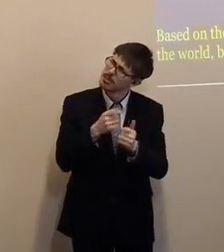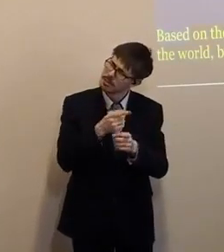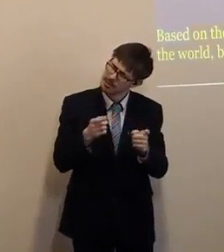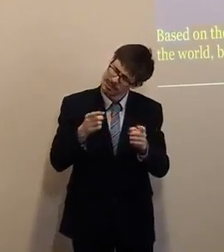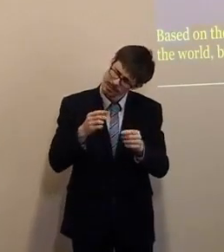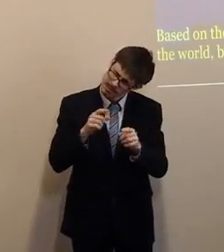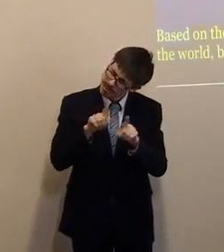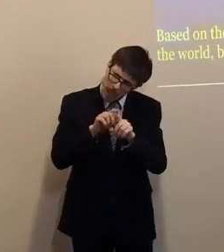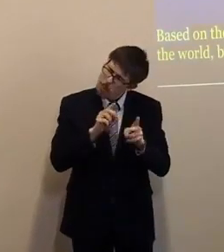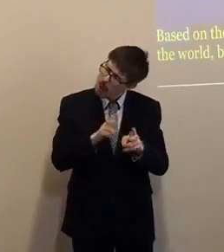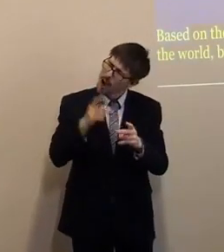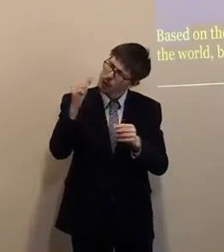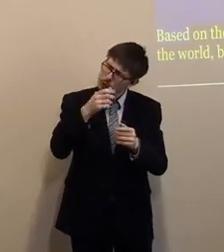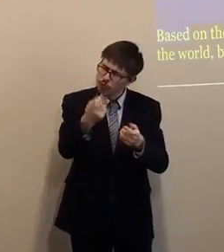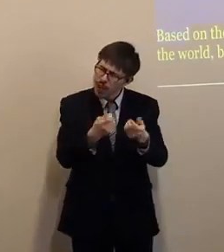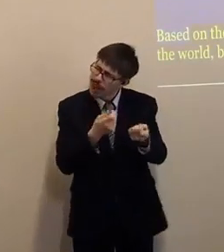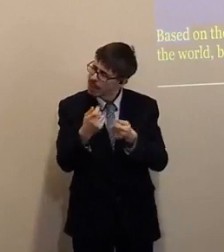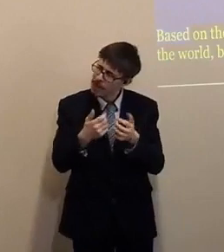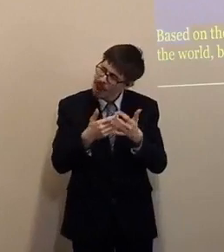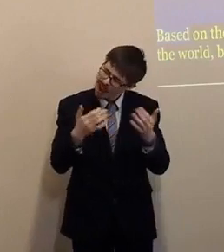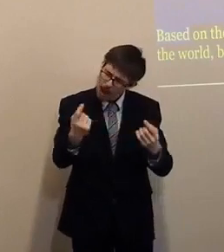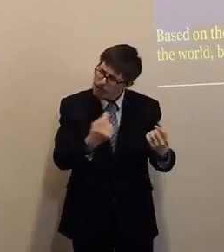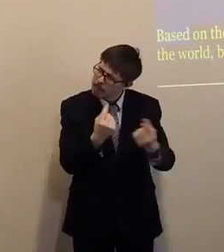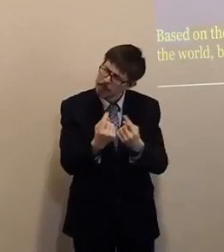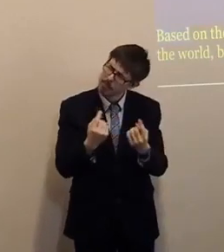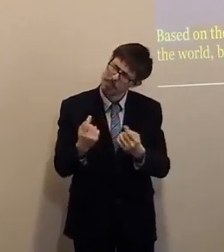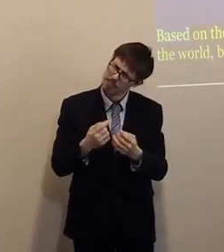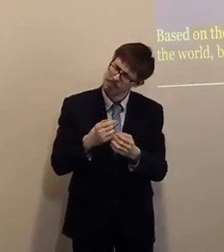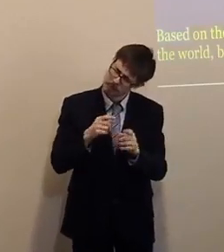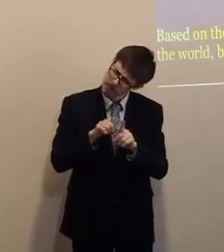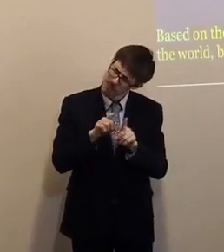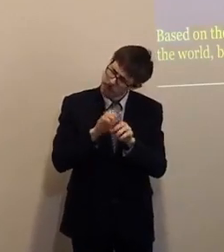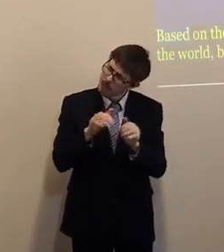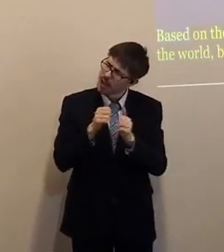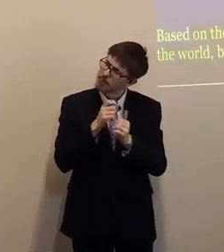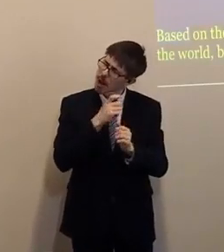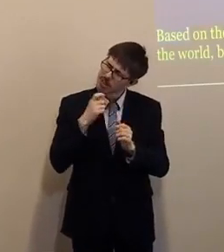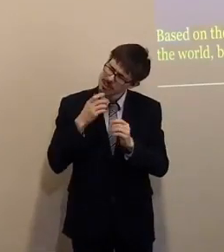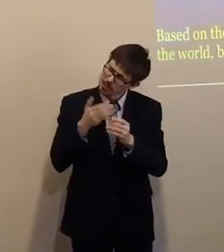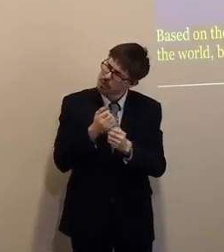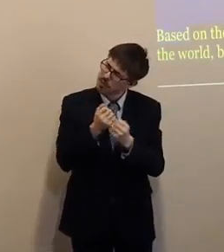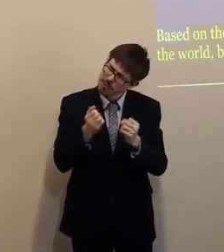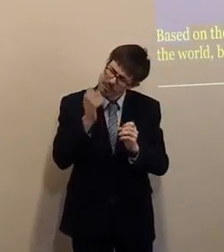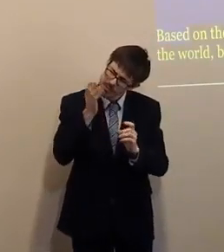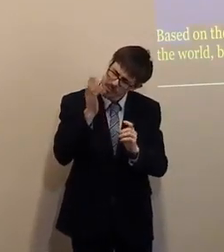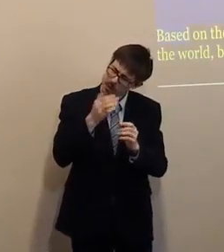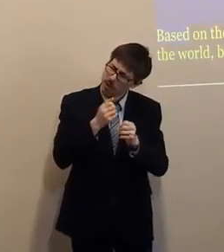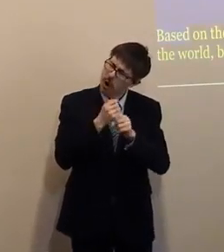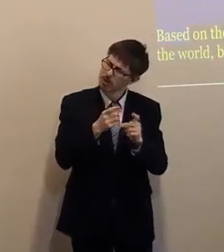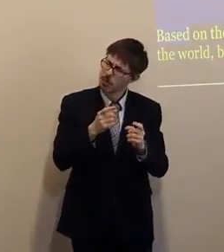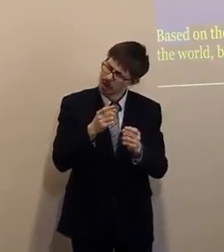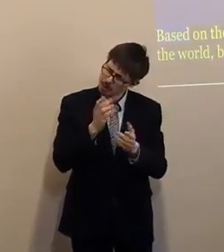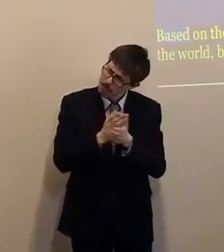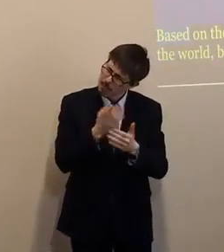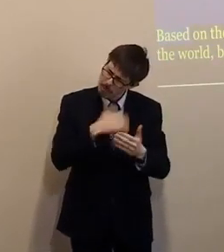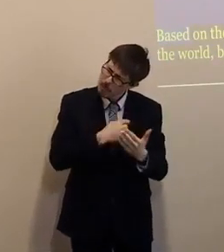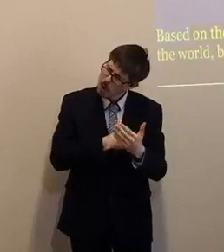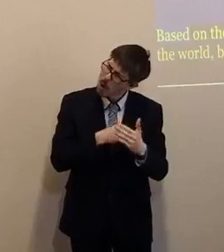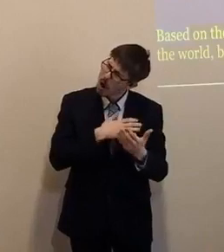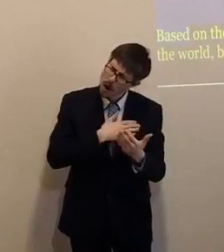those visitors who are coming with us. Lord, we know that thou art the one who are calling them all. Please give our pastor the strength